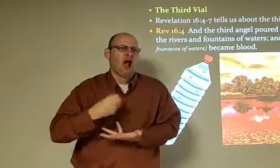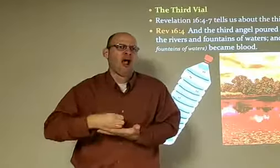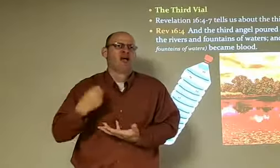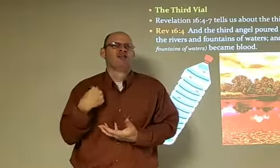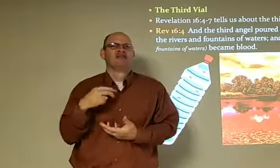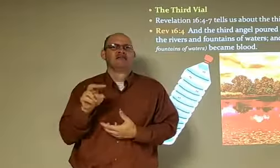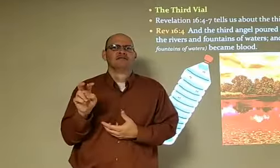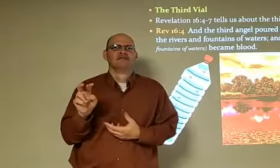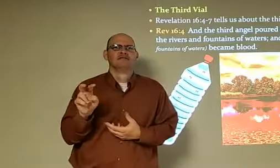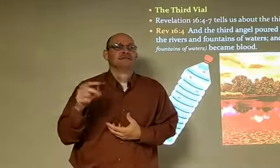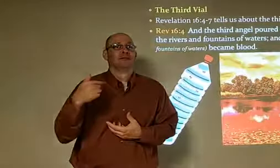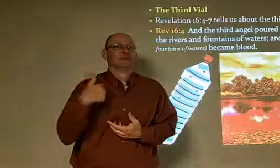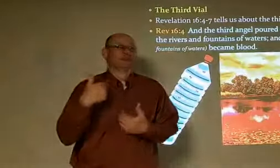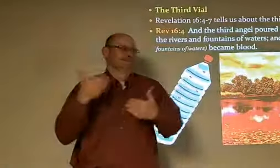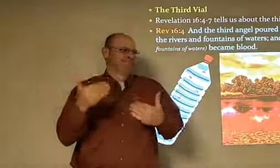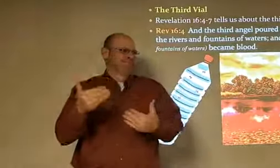like, if food became, you know,